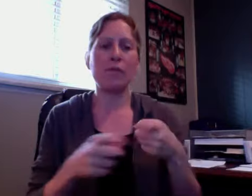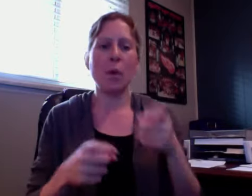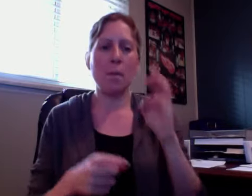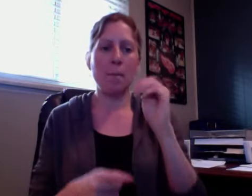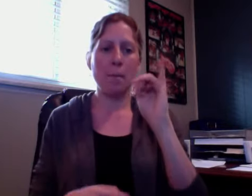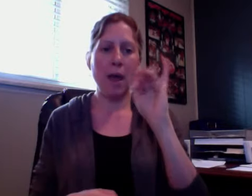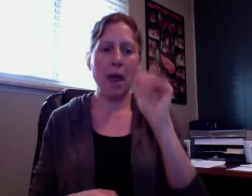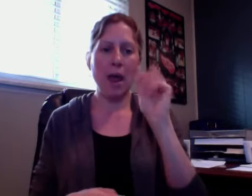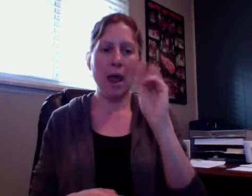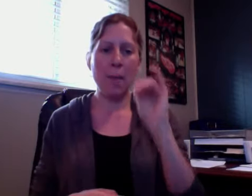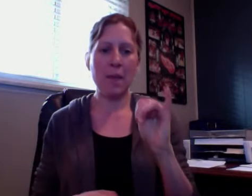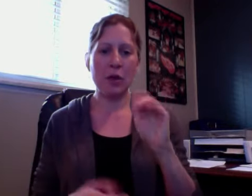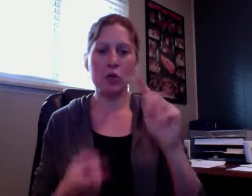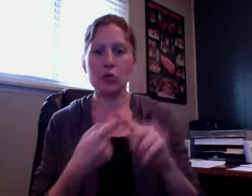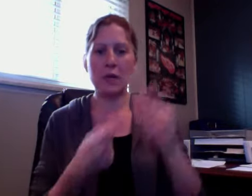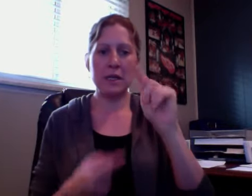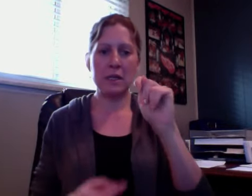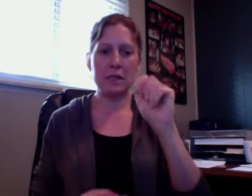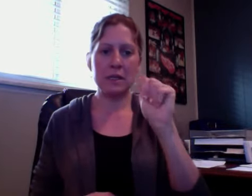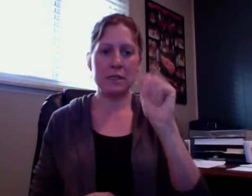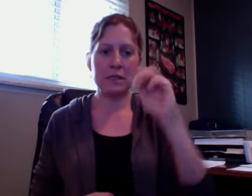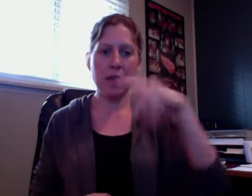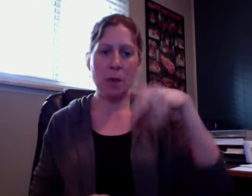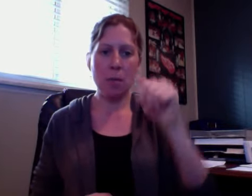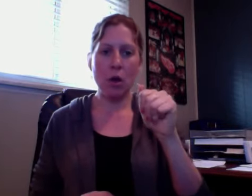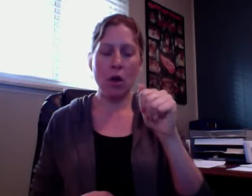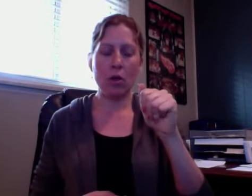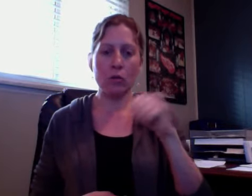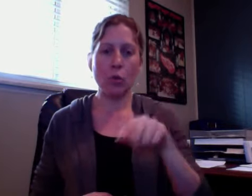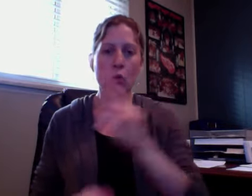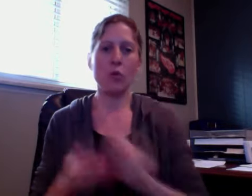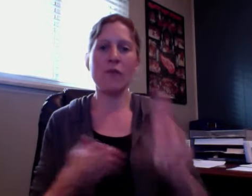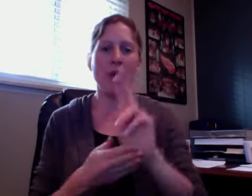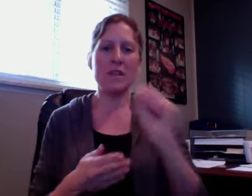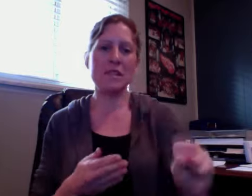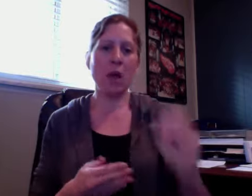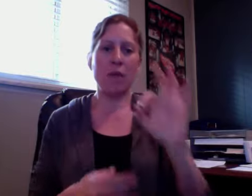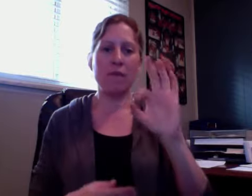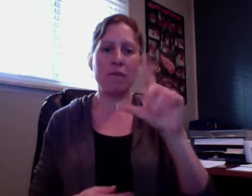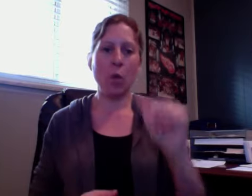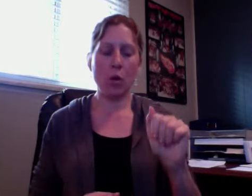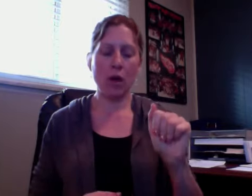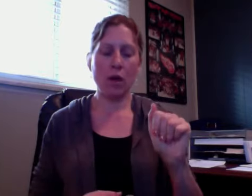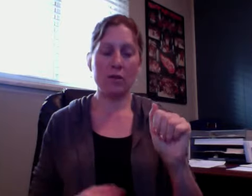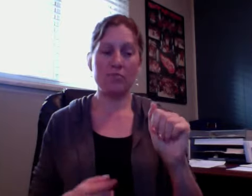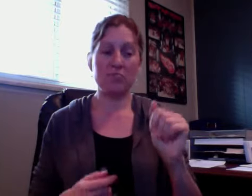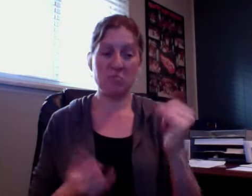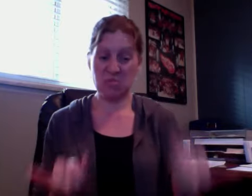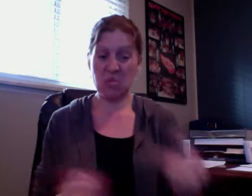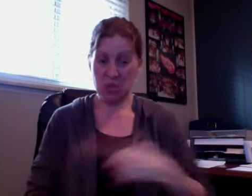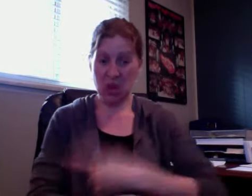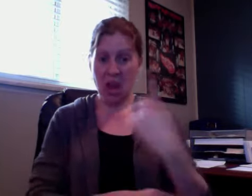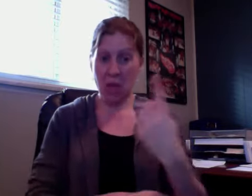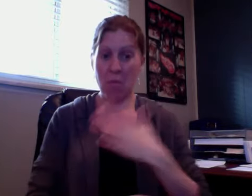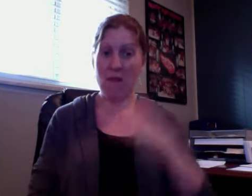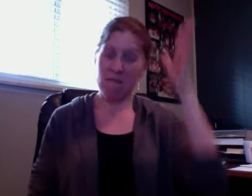and make the choice to go to the University of South Florida. Still today, my father comes to me and says he didn't ask for permission to leave